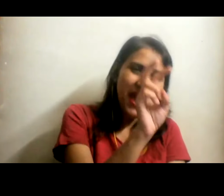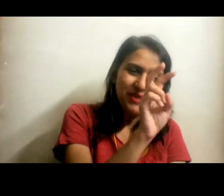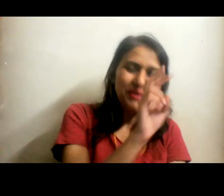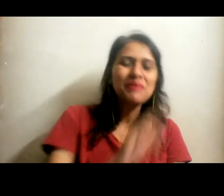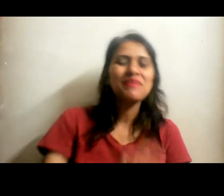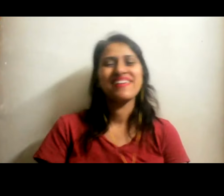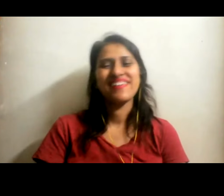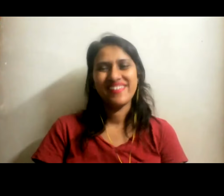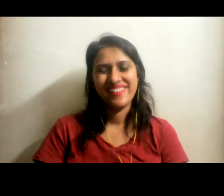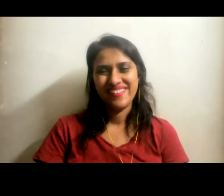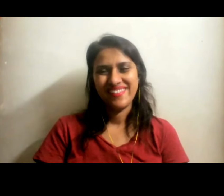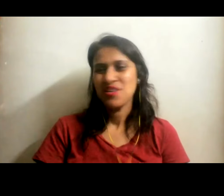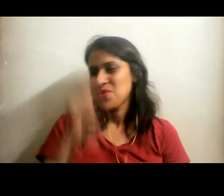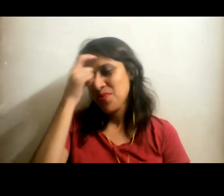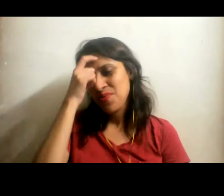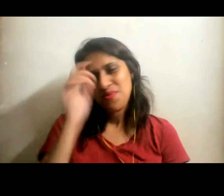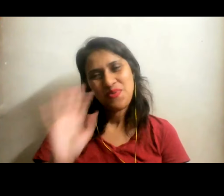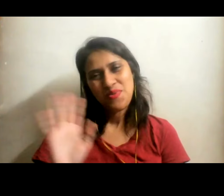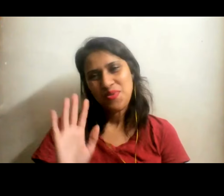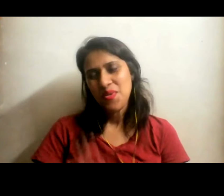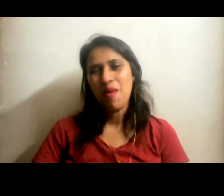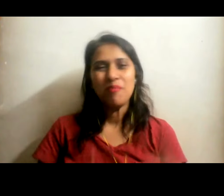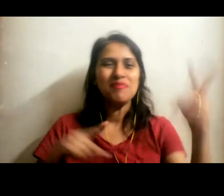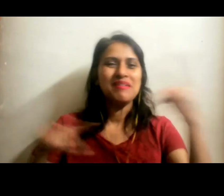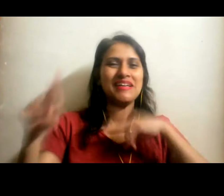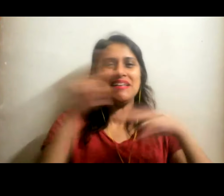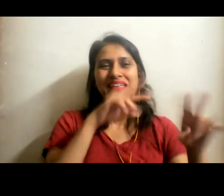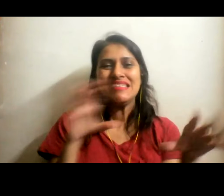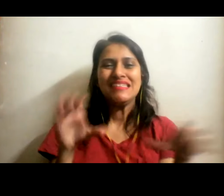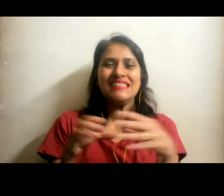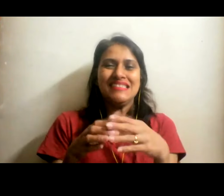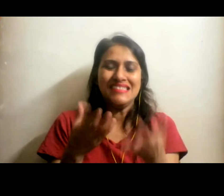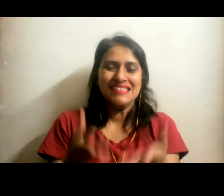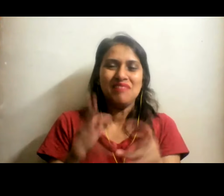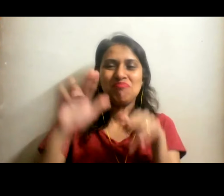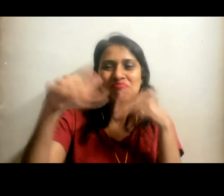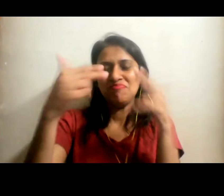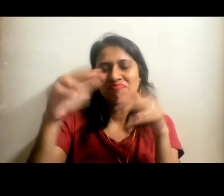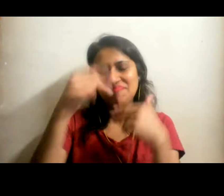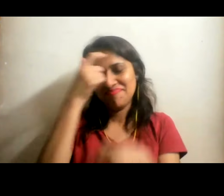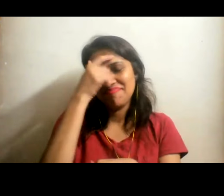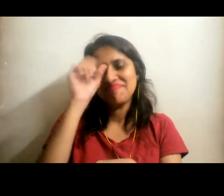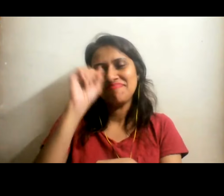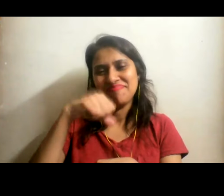Okay, yes, ma'am. no problem. These are the side effects of online sessions. Anyway,